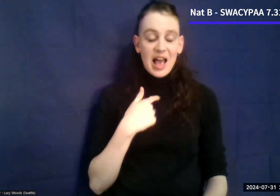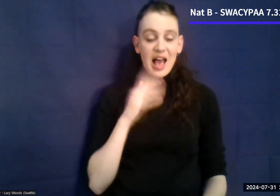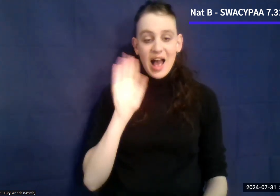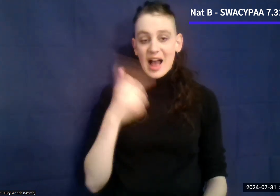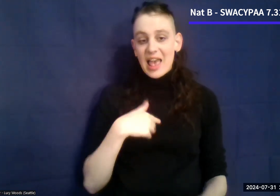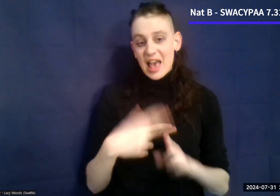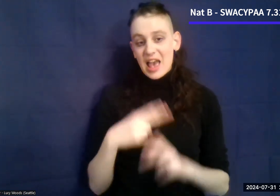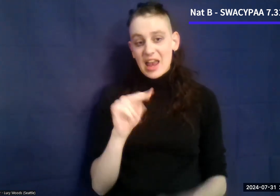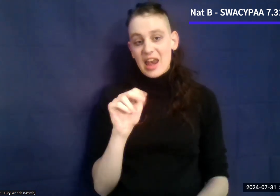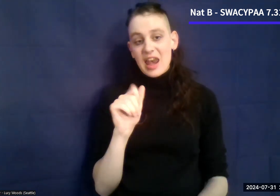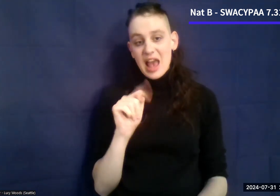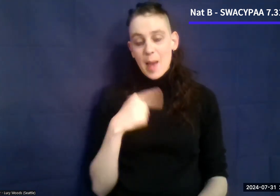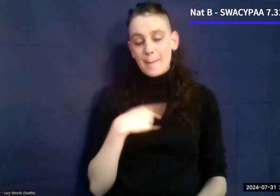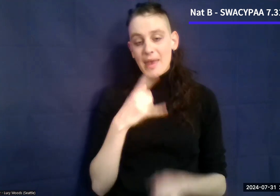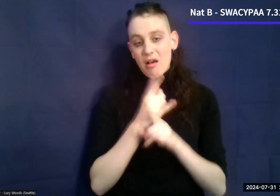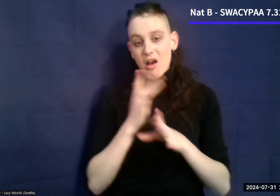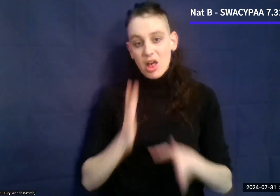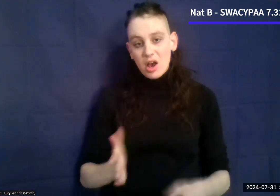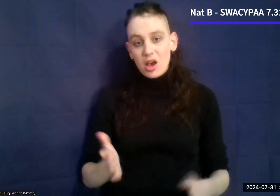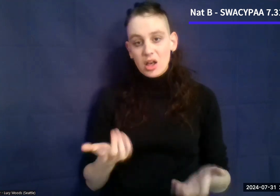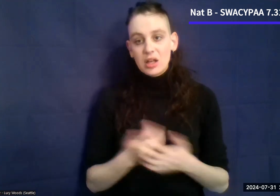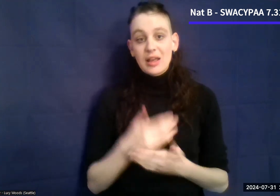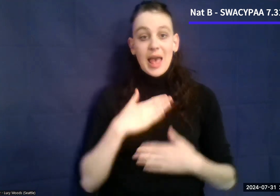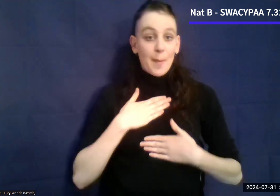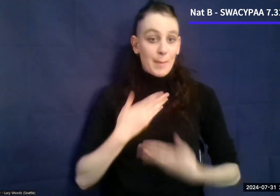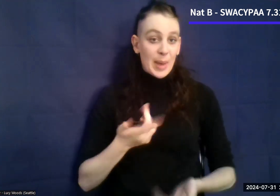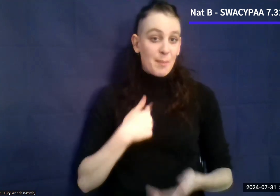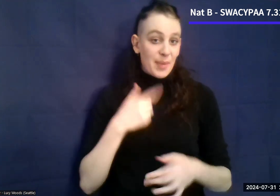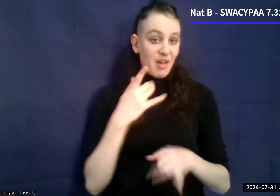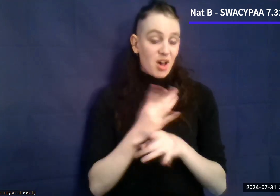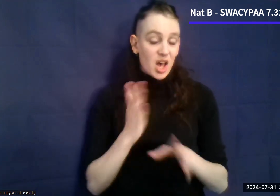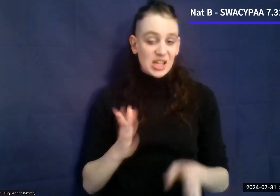alcoholic." Admitting that I was an alcoholic was my biggest fear. I